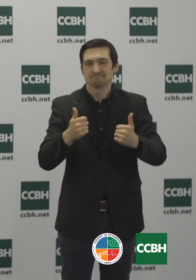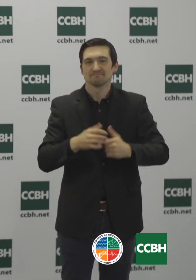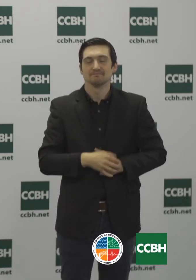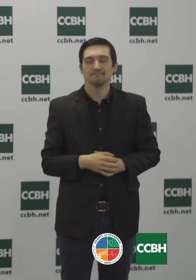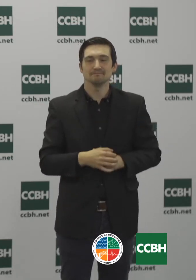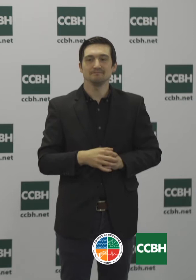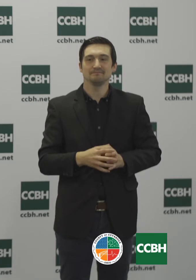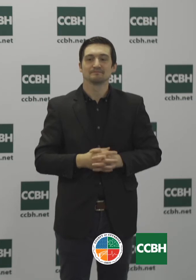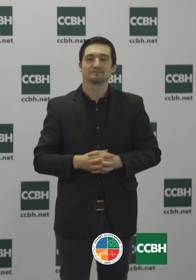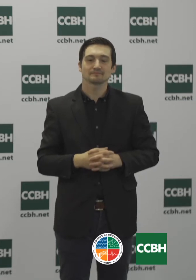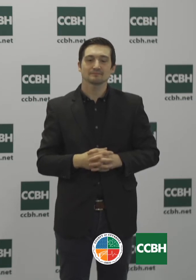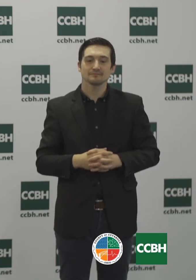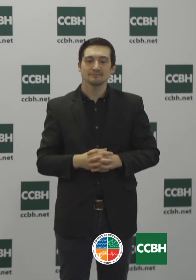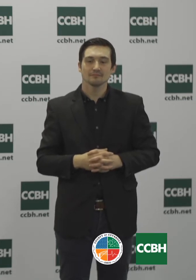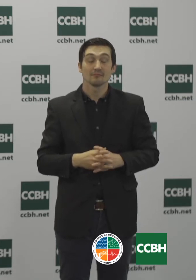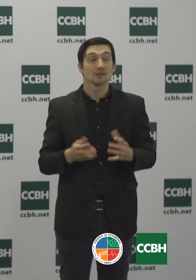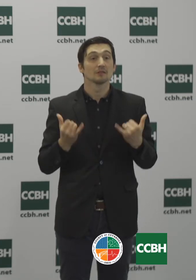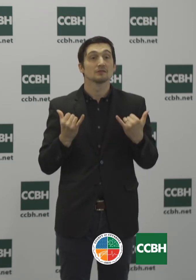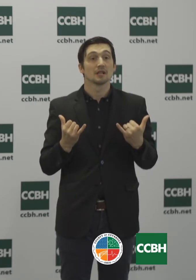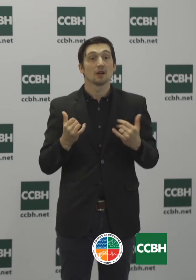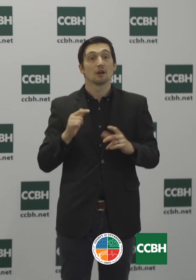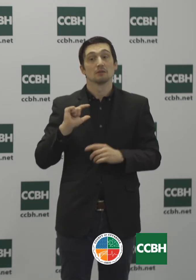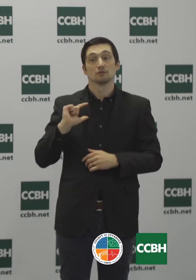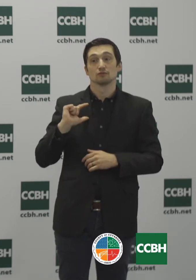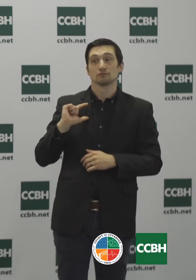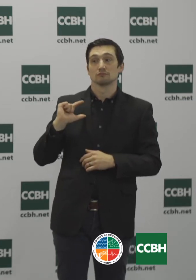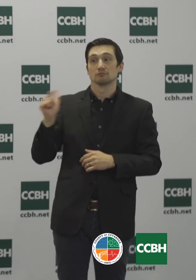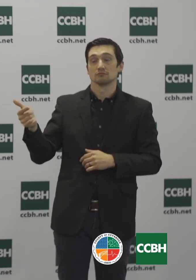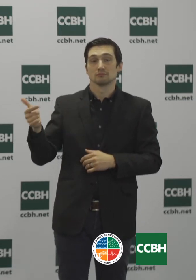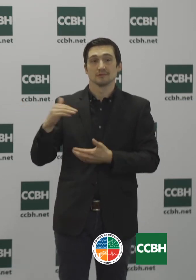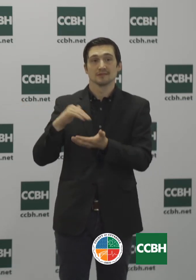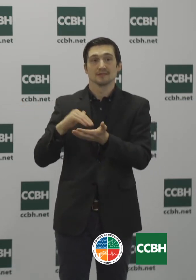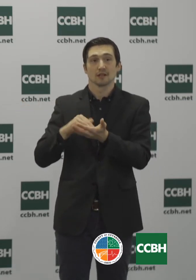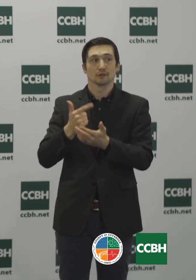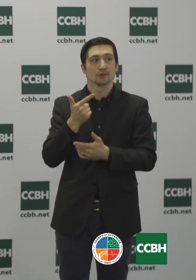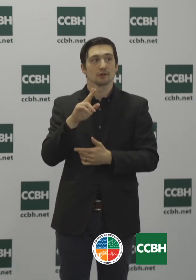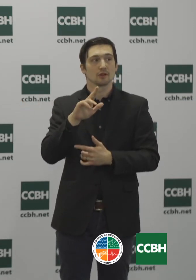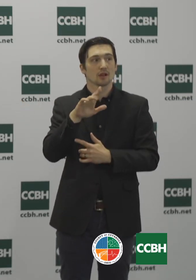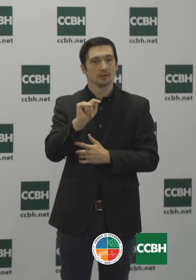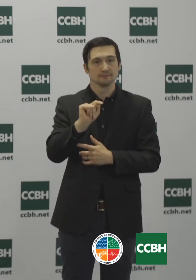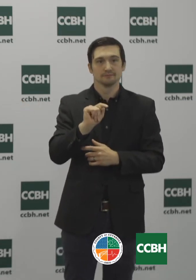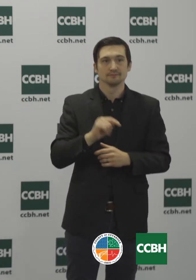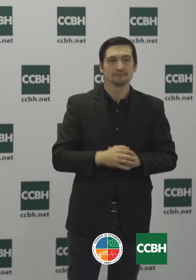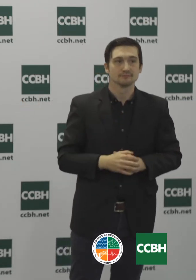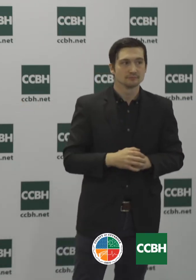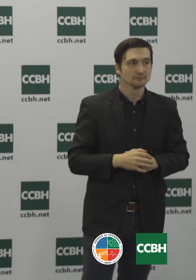watching. With that, I'd like to transition to Dr. Heidi Gullett.